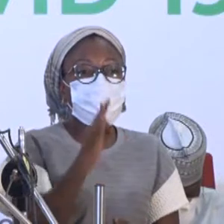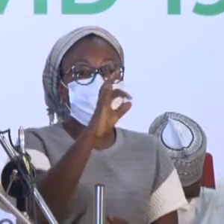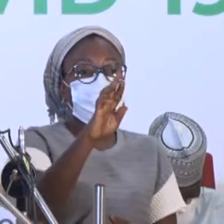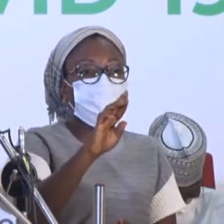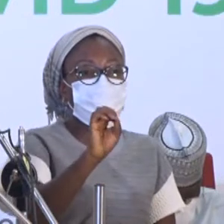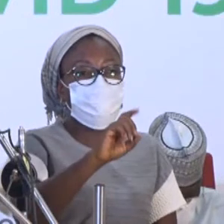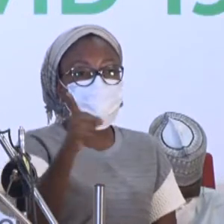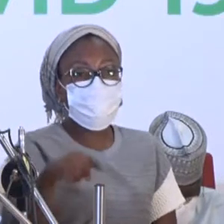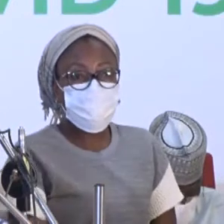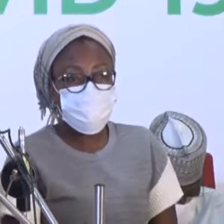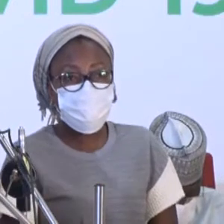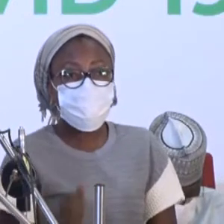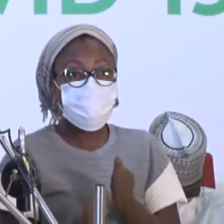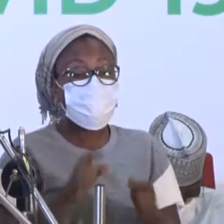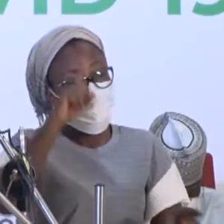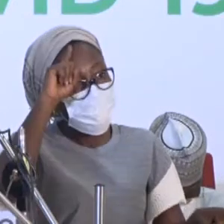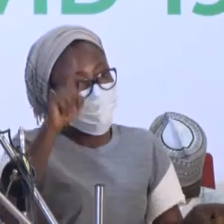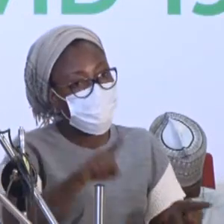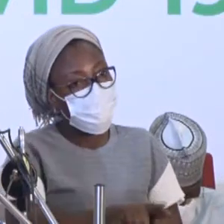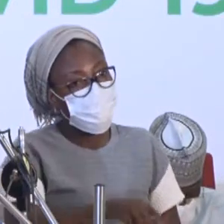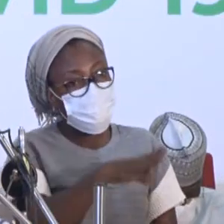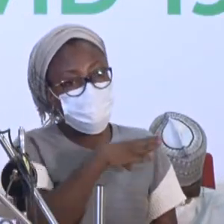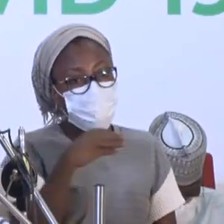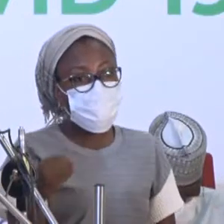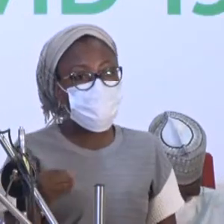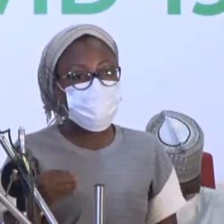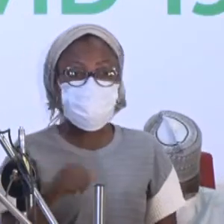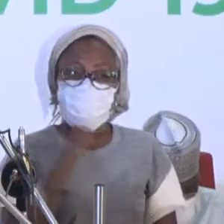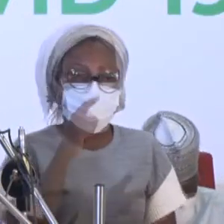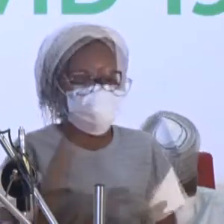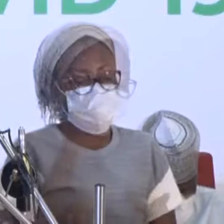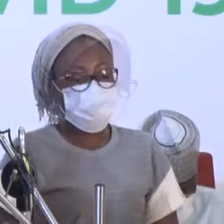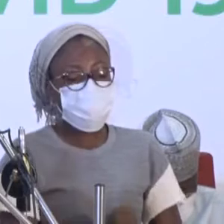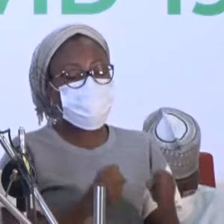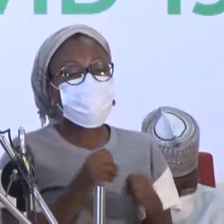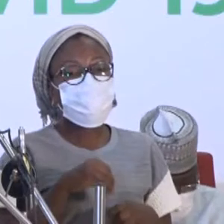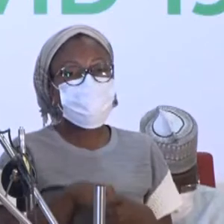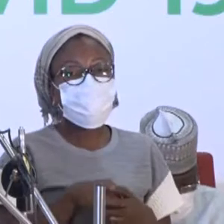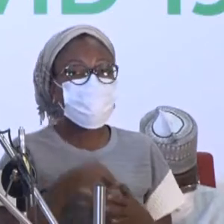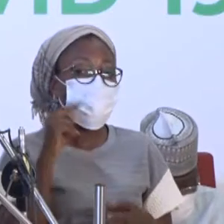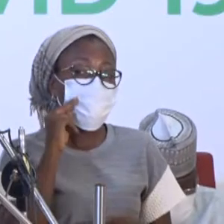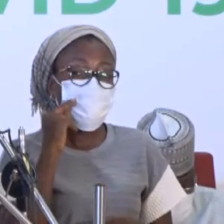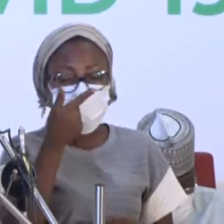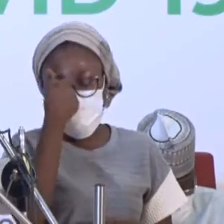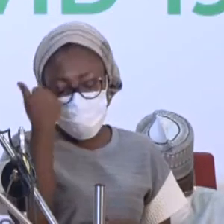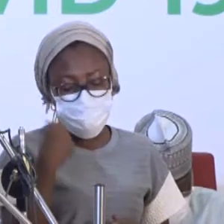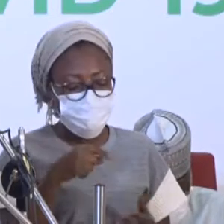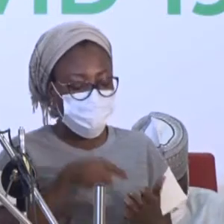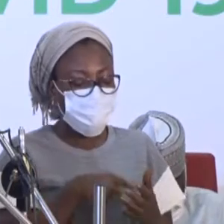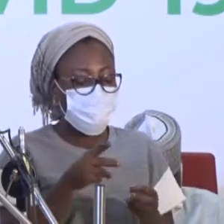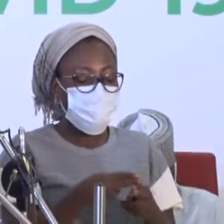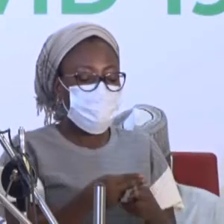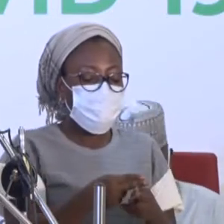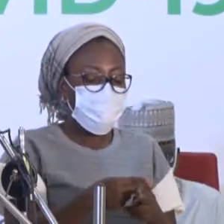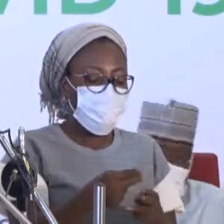mRNA vaccines, which we all agreed was grossly inadequate. This is because in the short and long